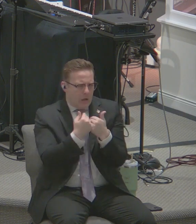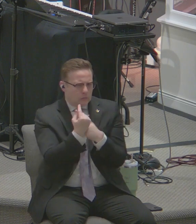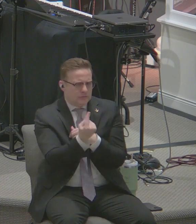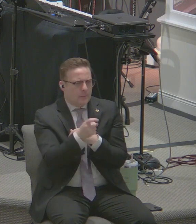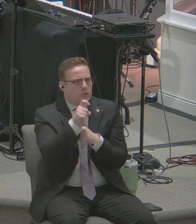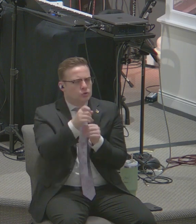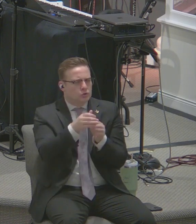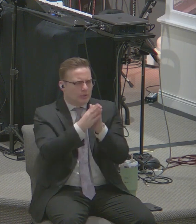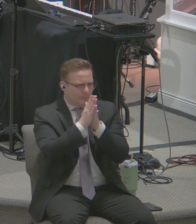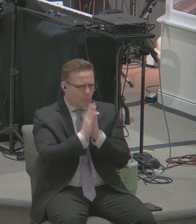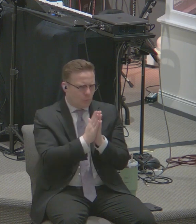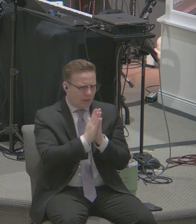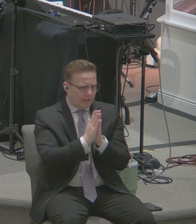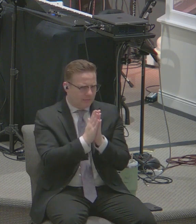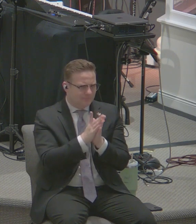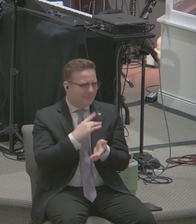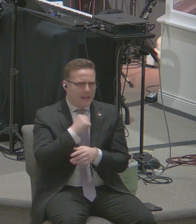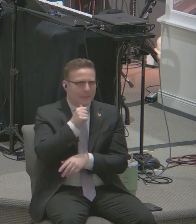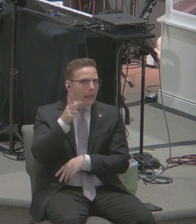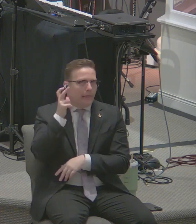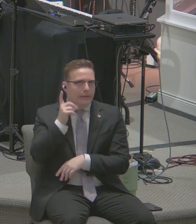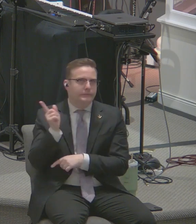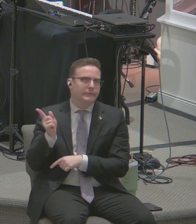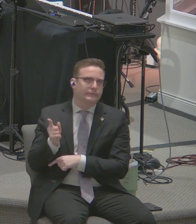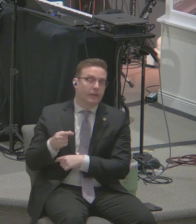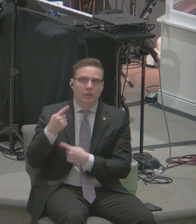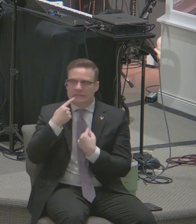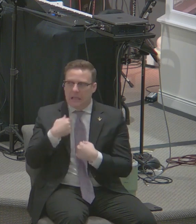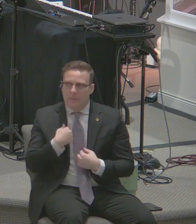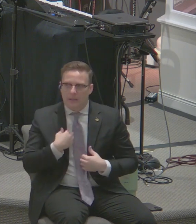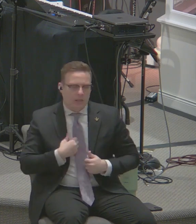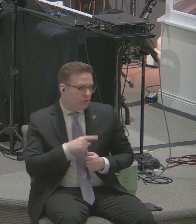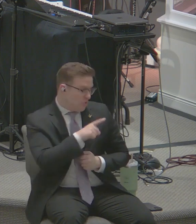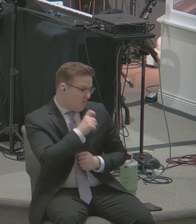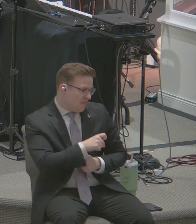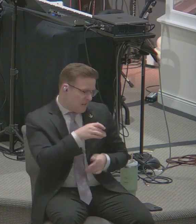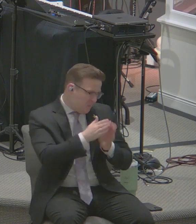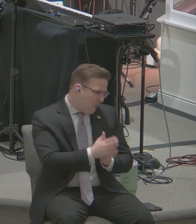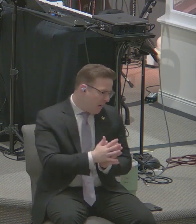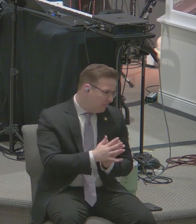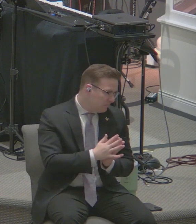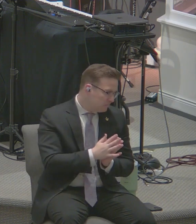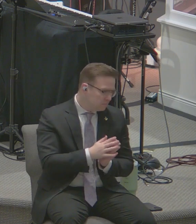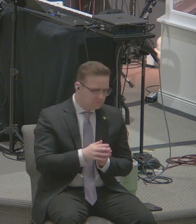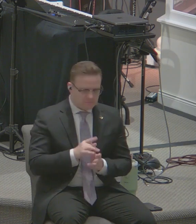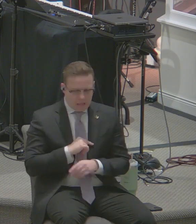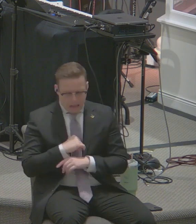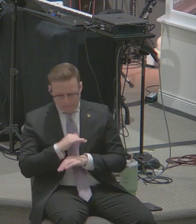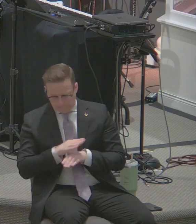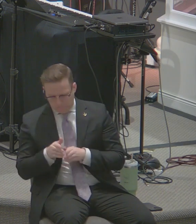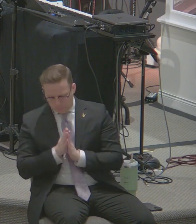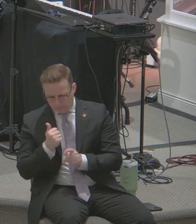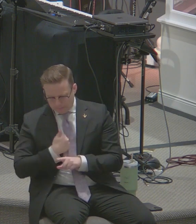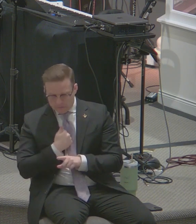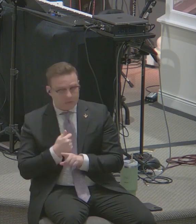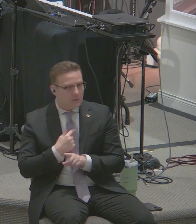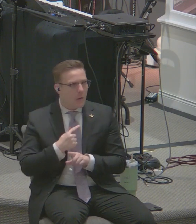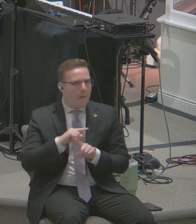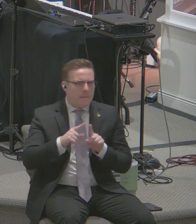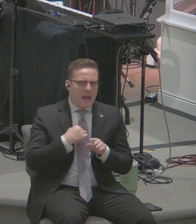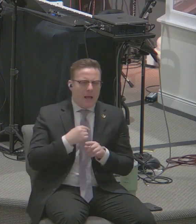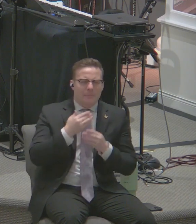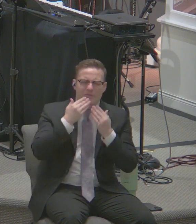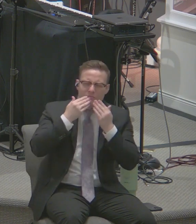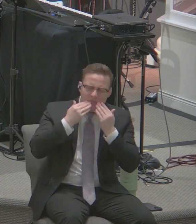I don't have to listen to a man tell me to pray and doesn't pray.